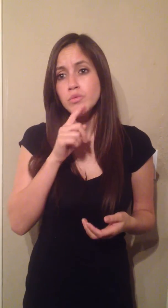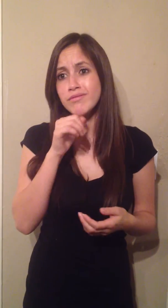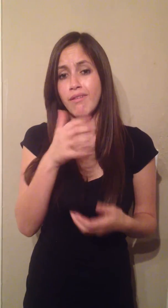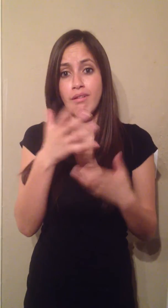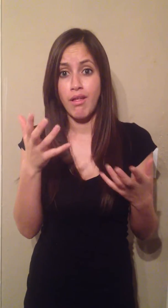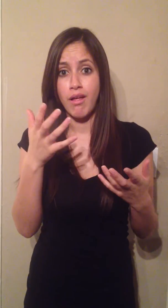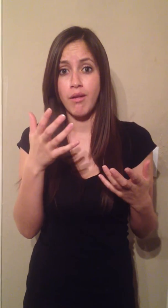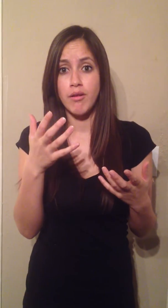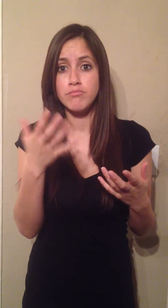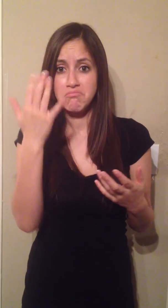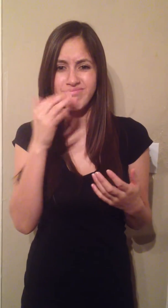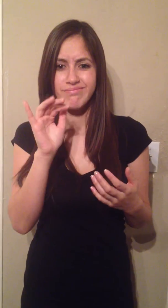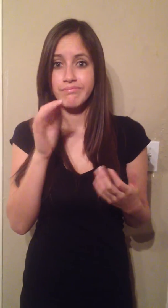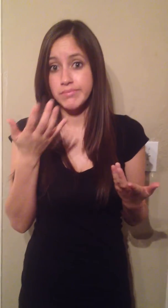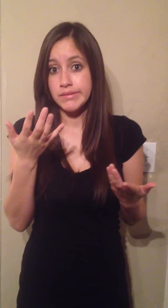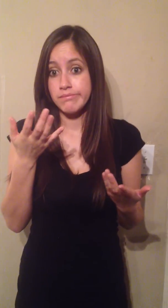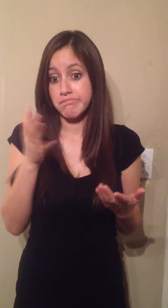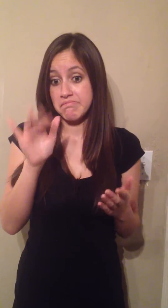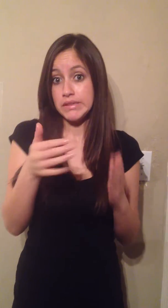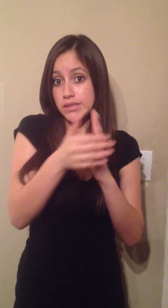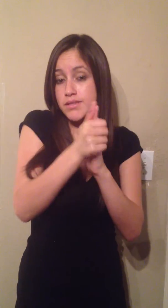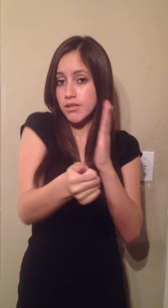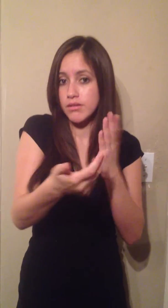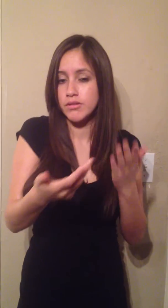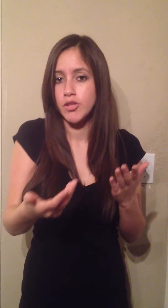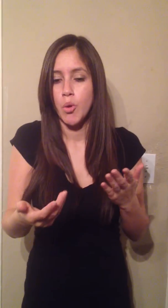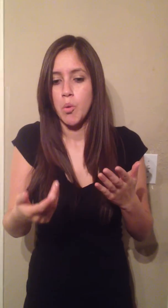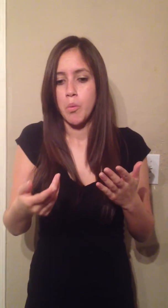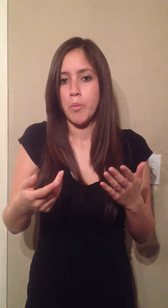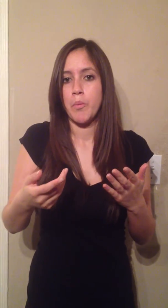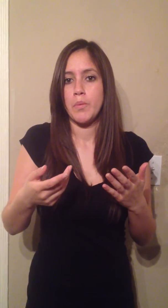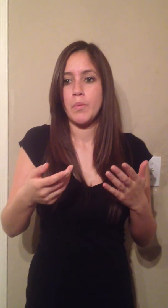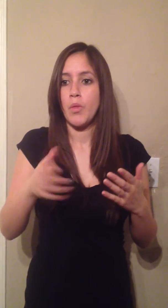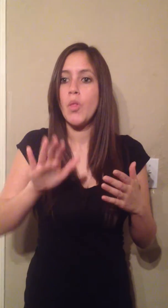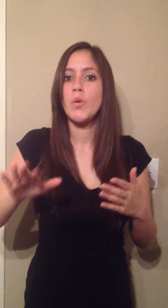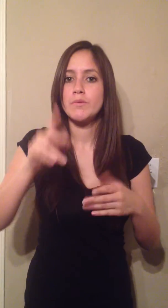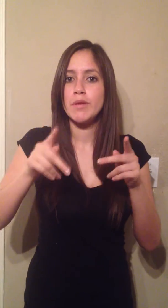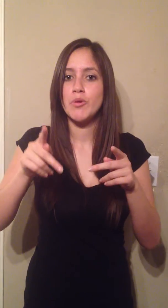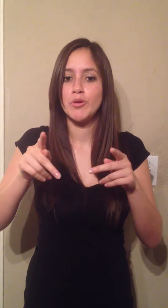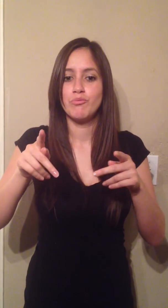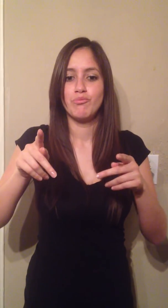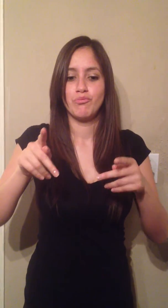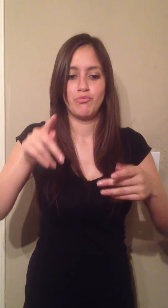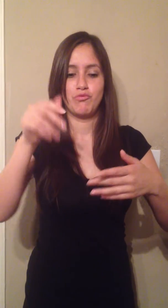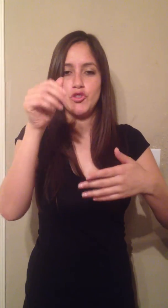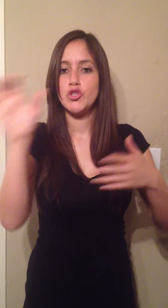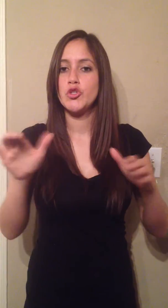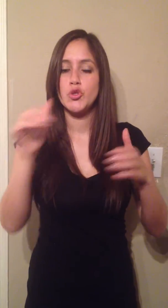almost all of these things regularly. It's just a habit. People who are not good note takers don't do any of these, or maybe they just do one. So if you